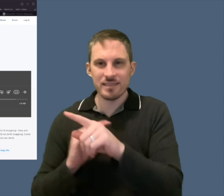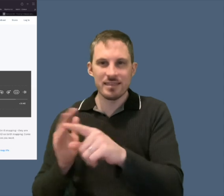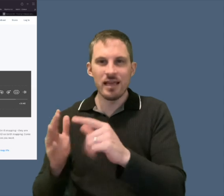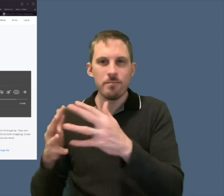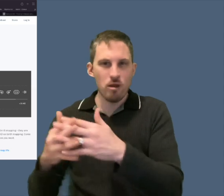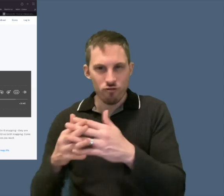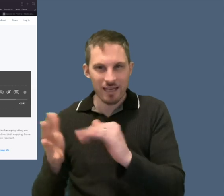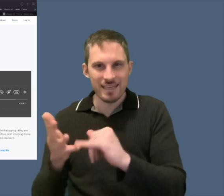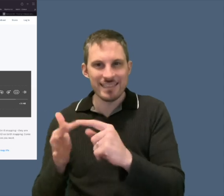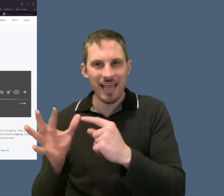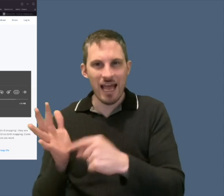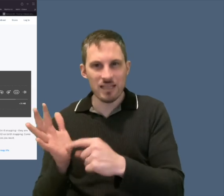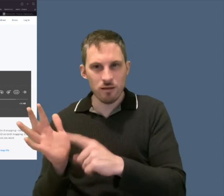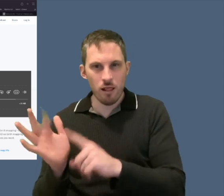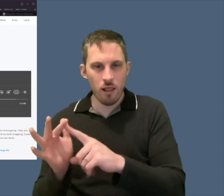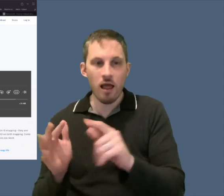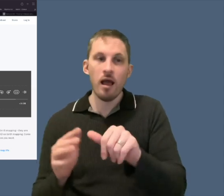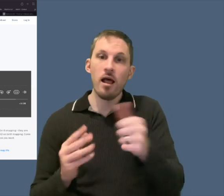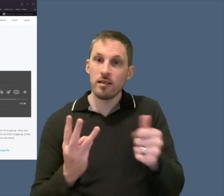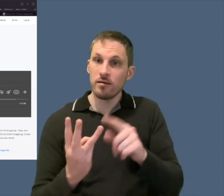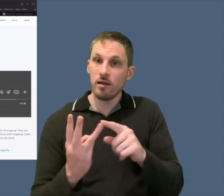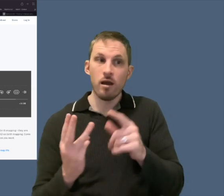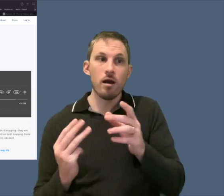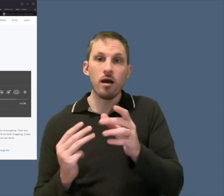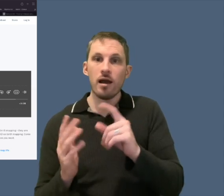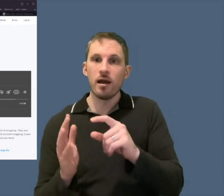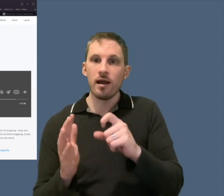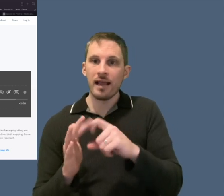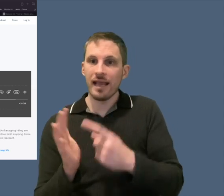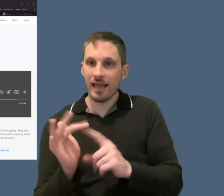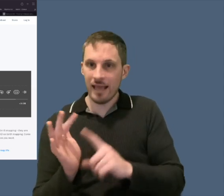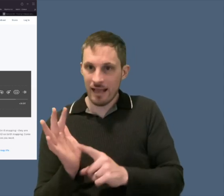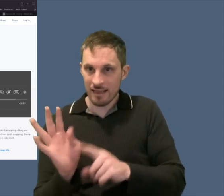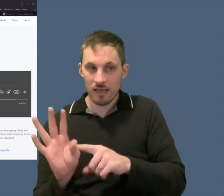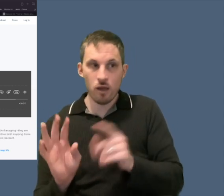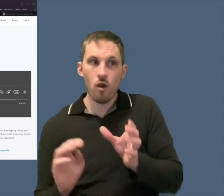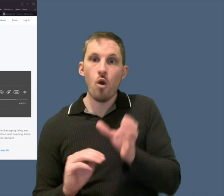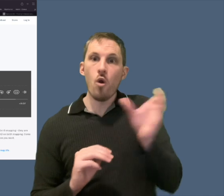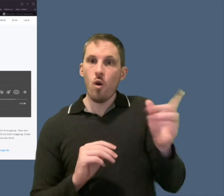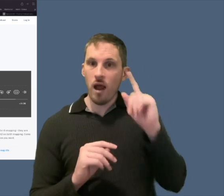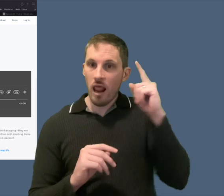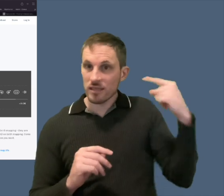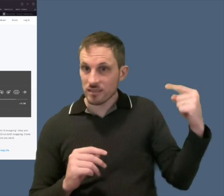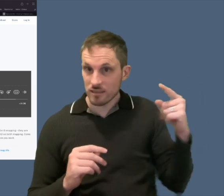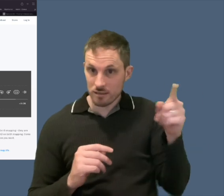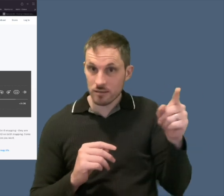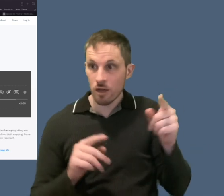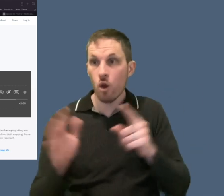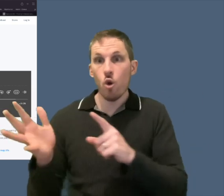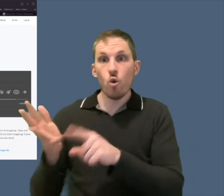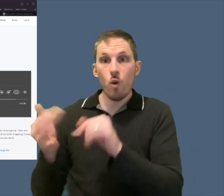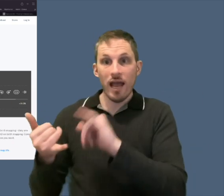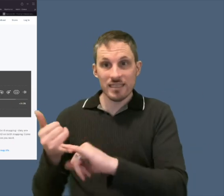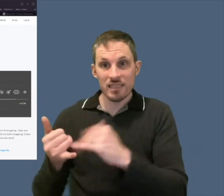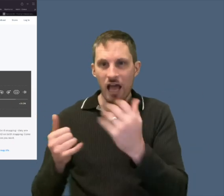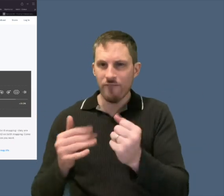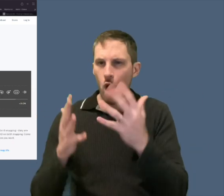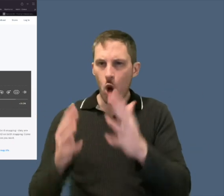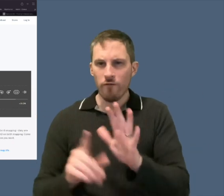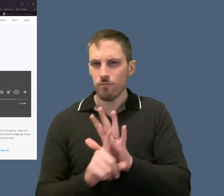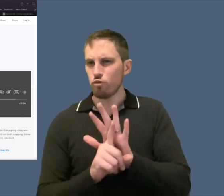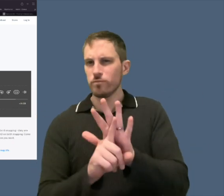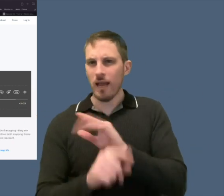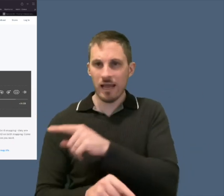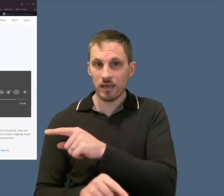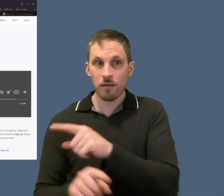Sheila Kitzinger's over in London, and they've both introduced this concept. In the US, there was a lot of pushback, but in